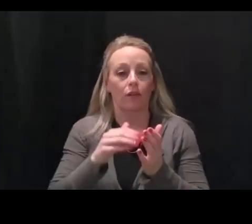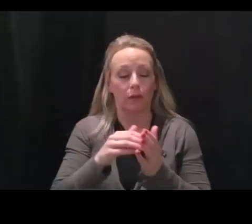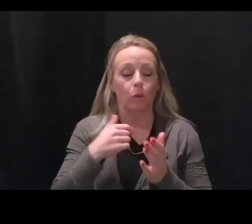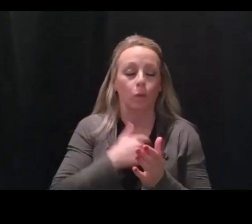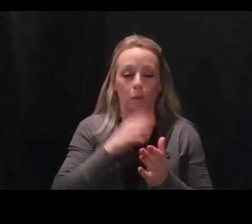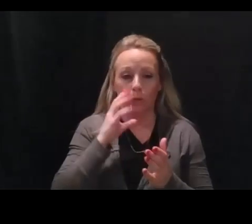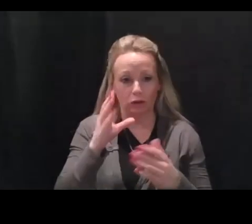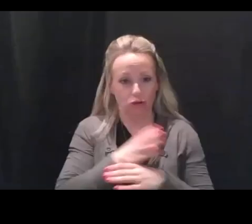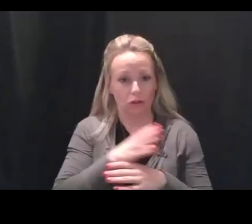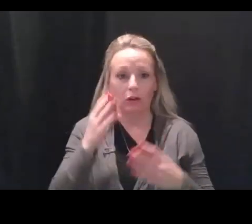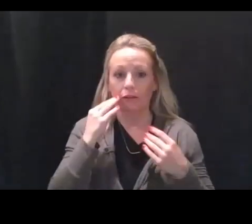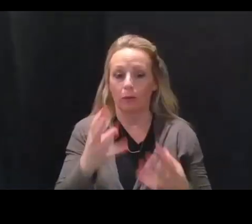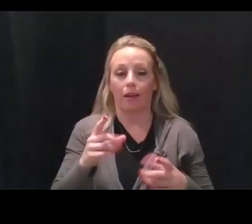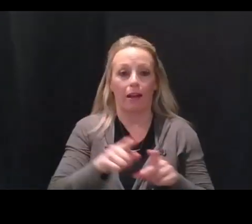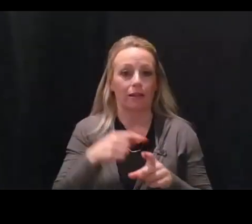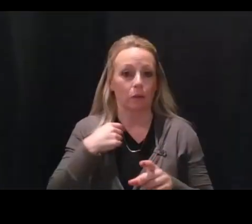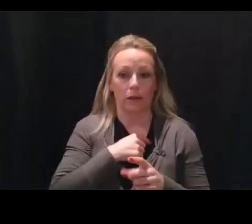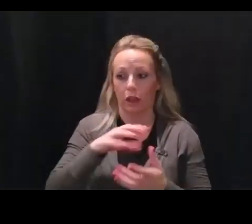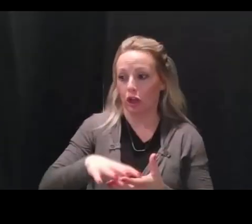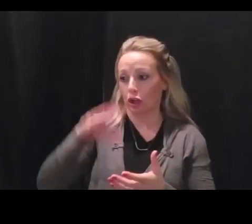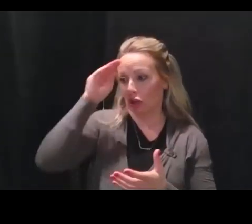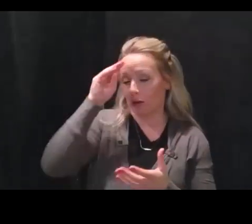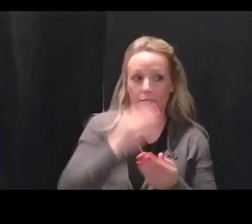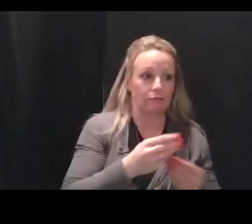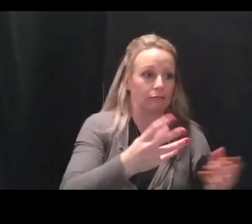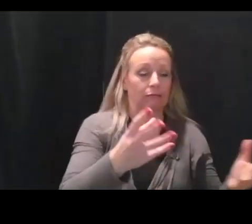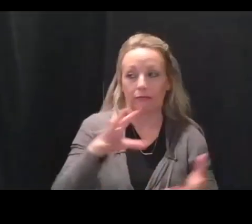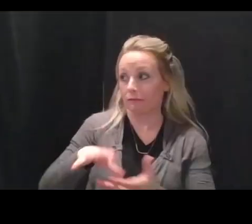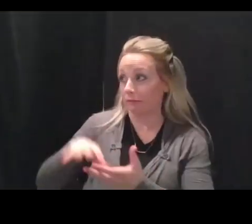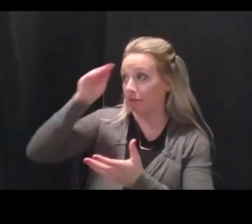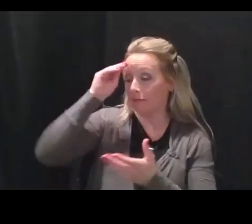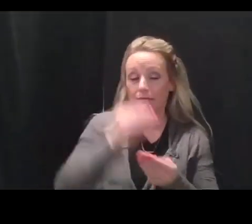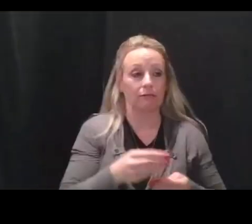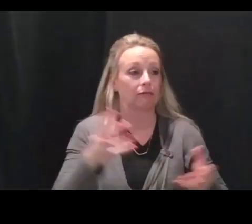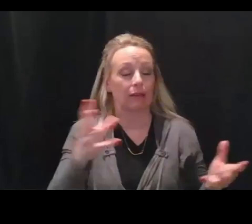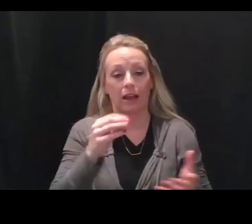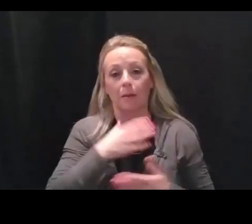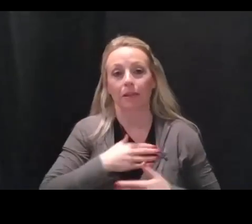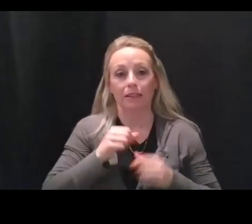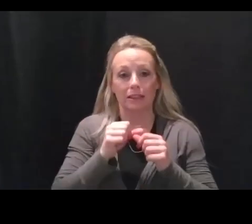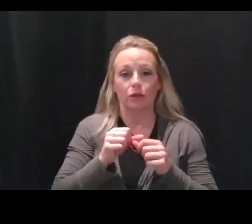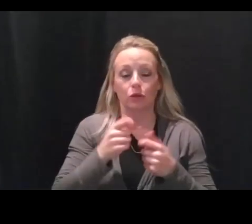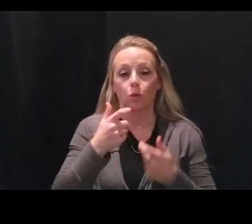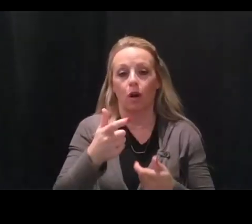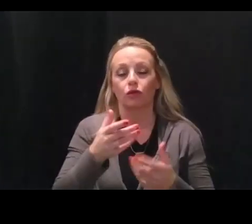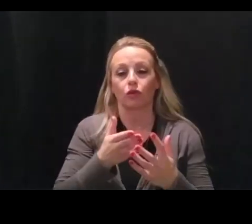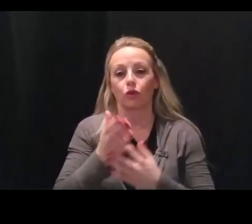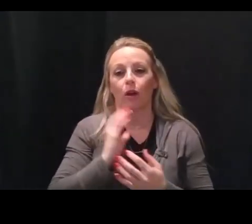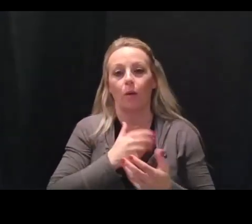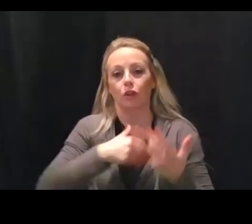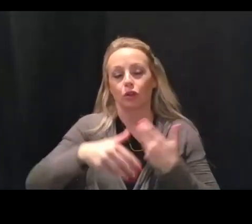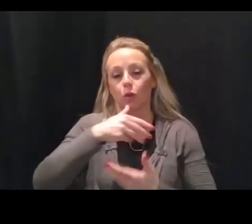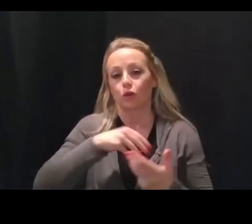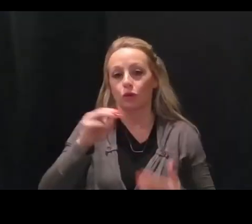share information as we learn it, and please keep watching through our media partners, our social media pages,